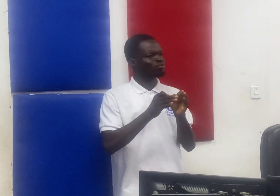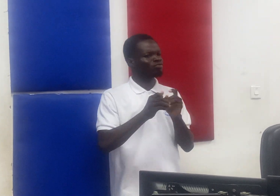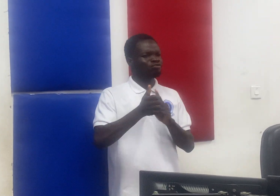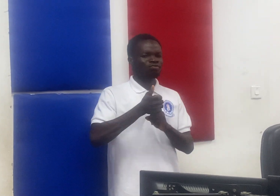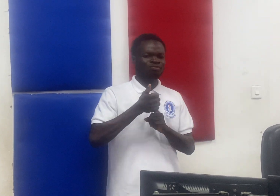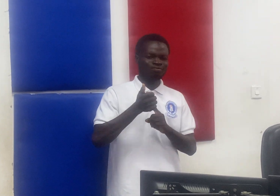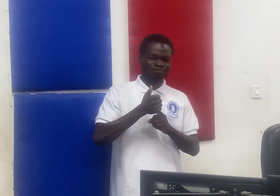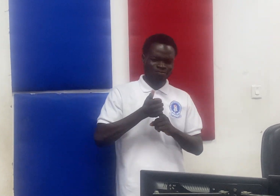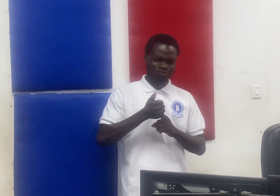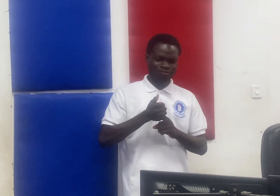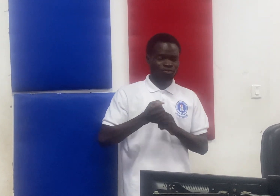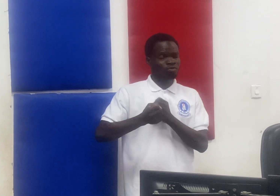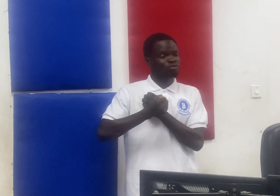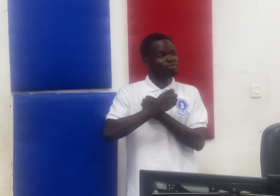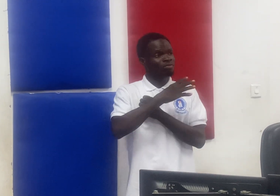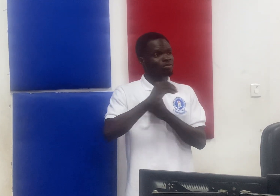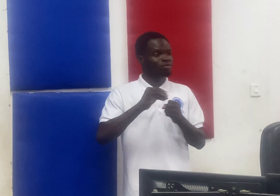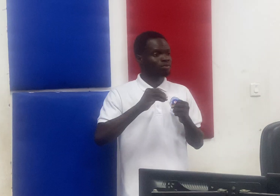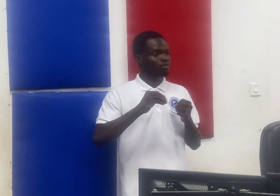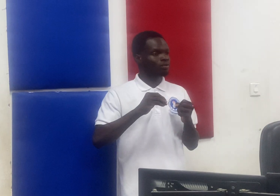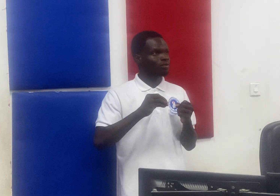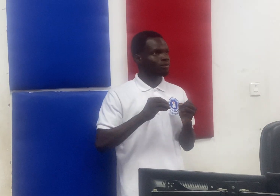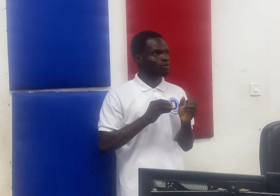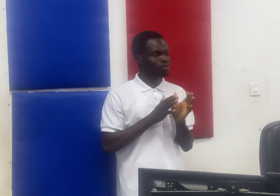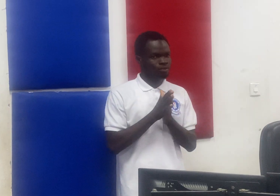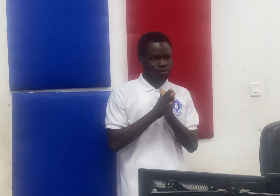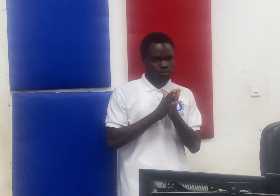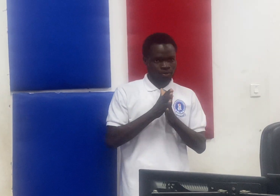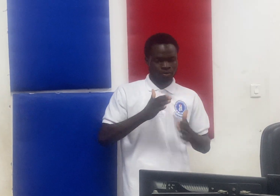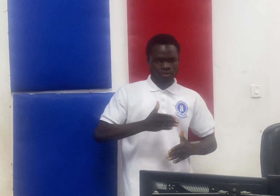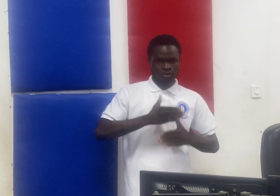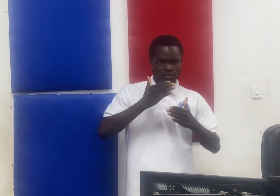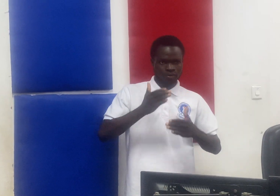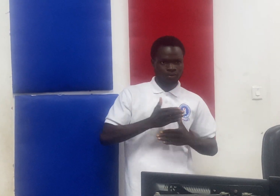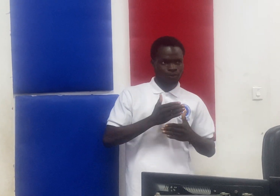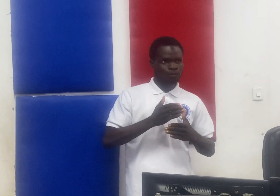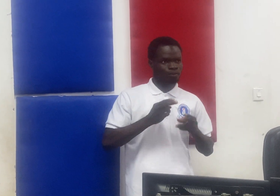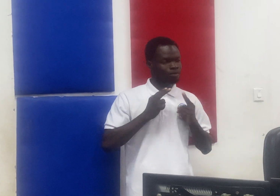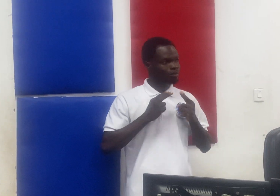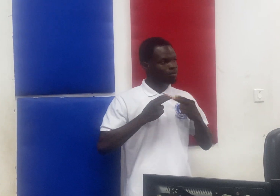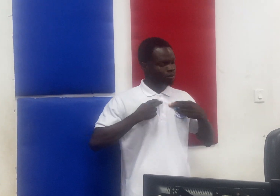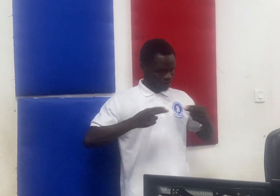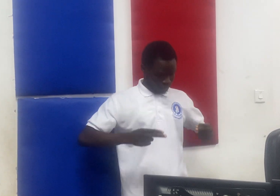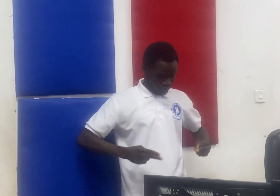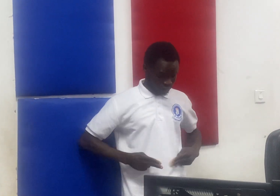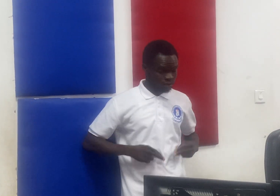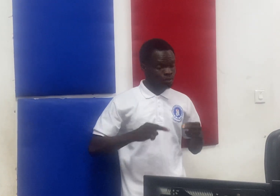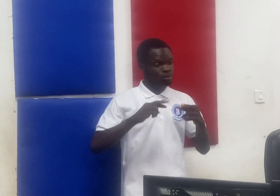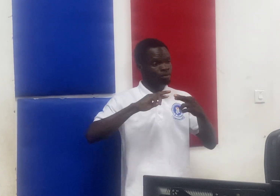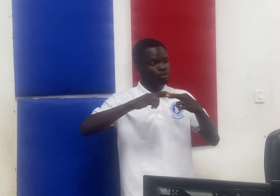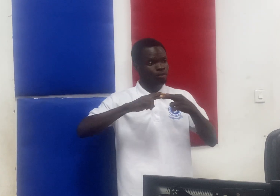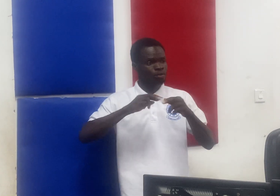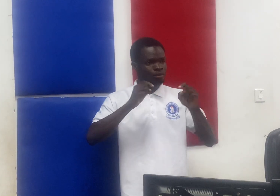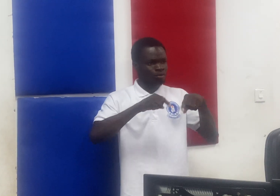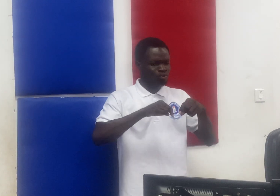healthy relationships. Today, we will explore how love and relationships